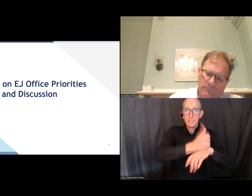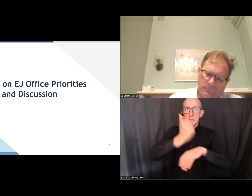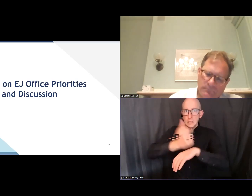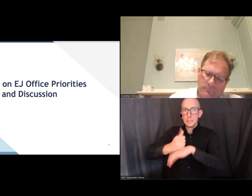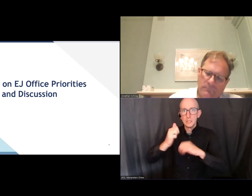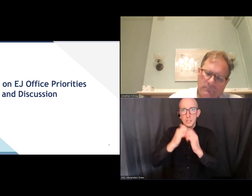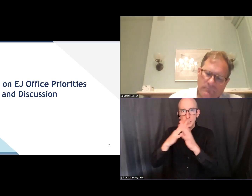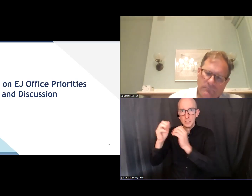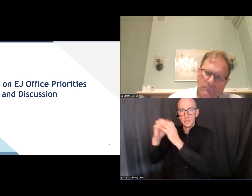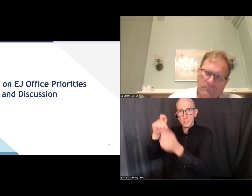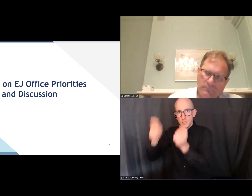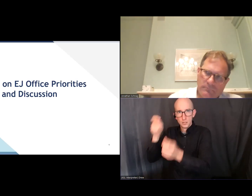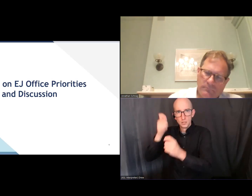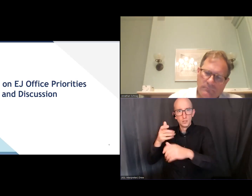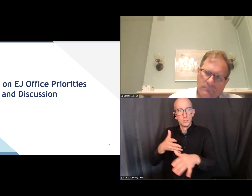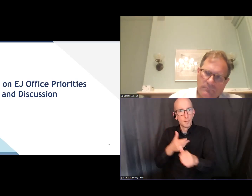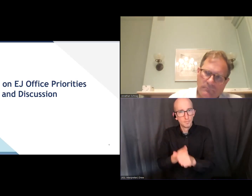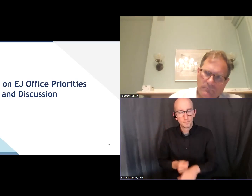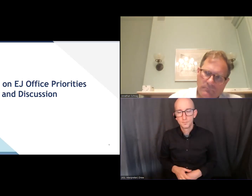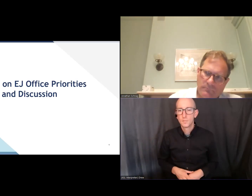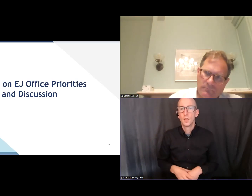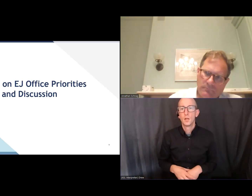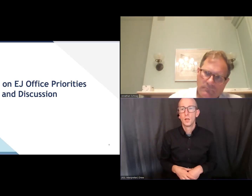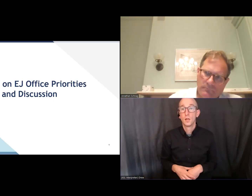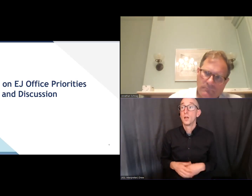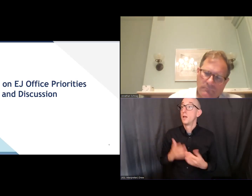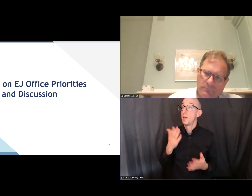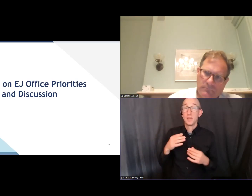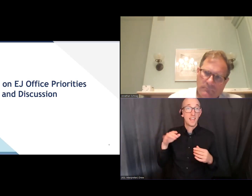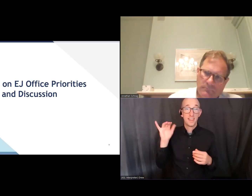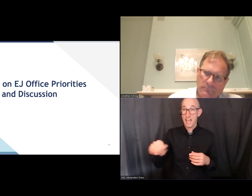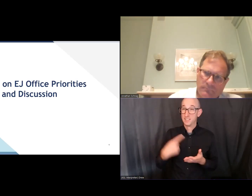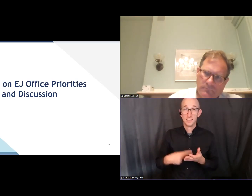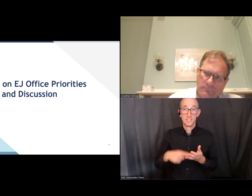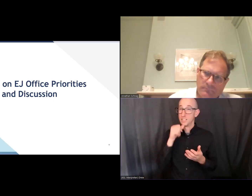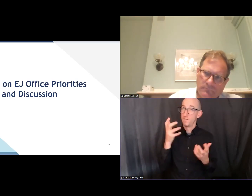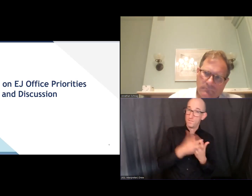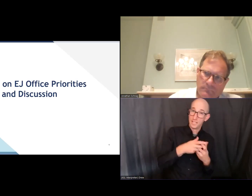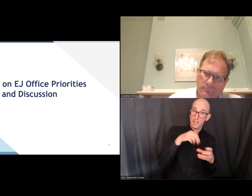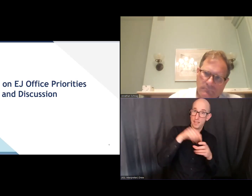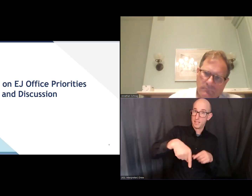And so even if it doesn't fit within this grant, I guess